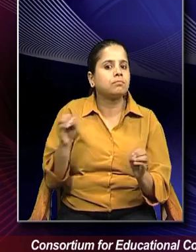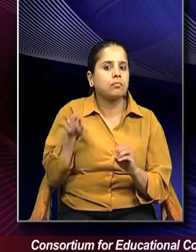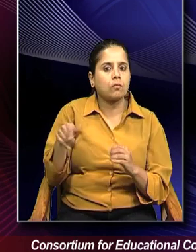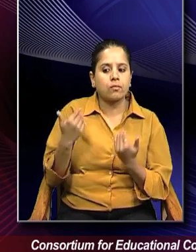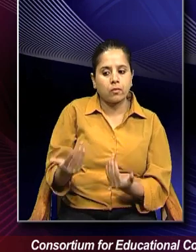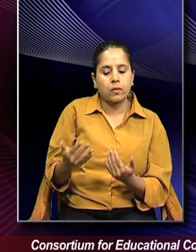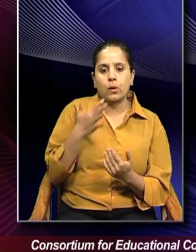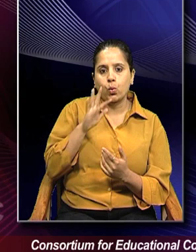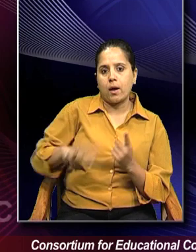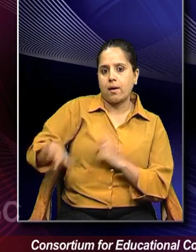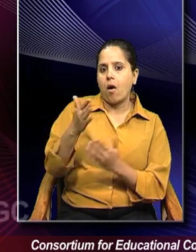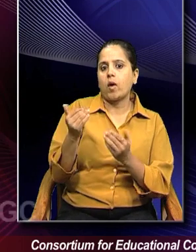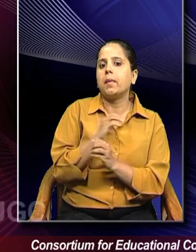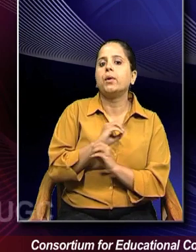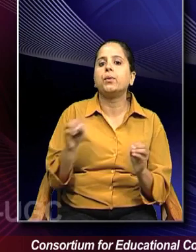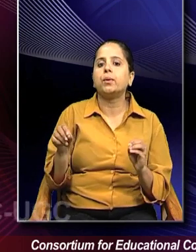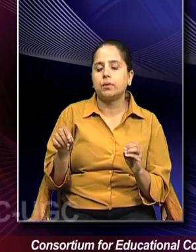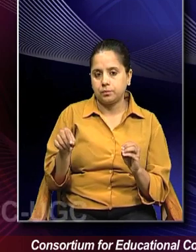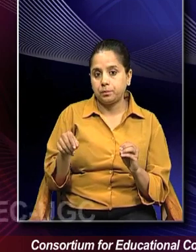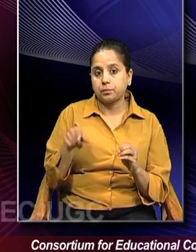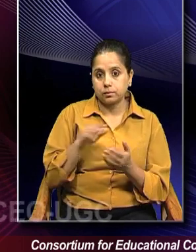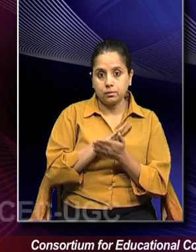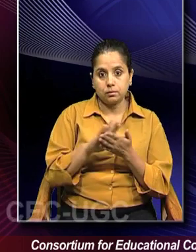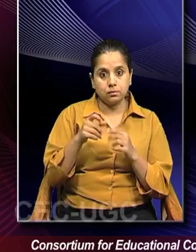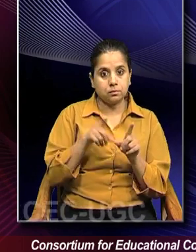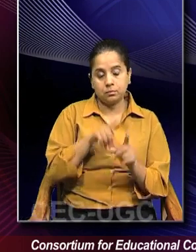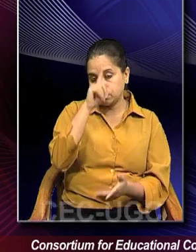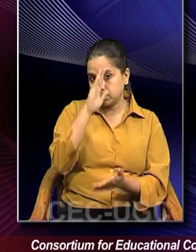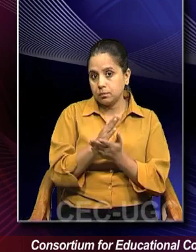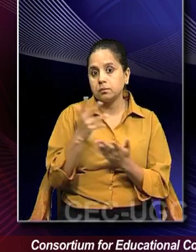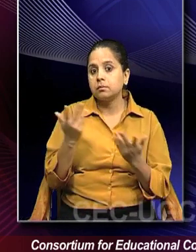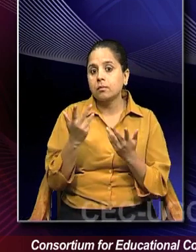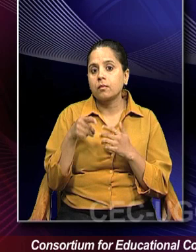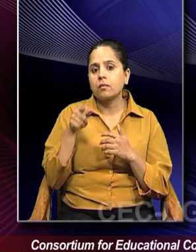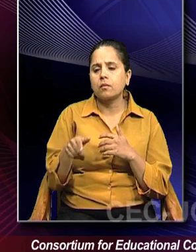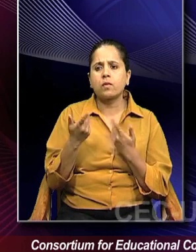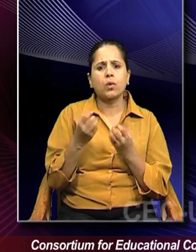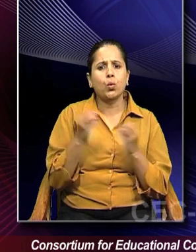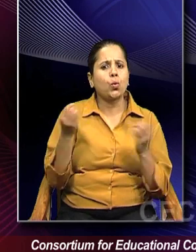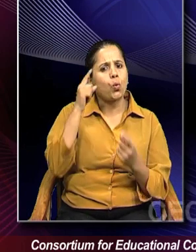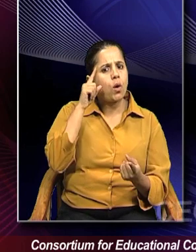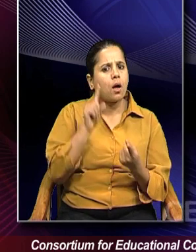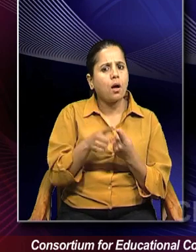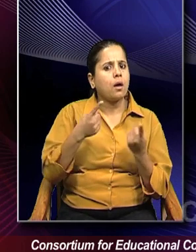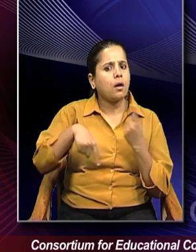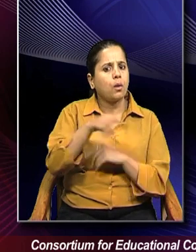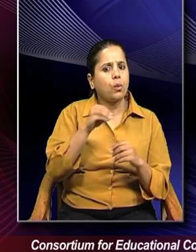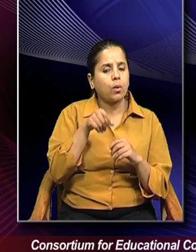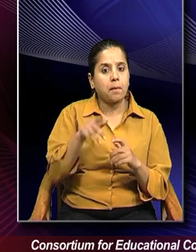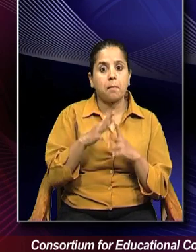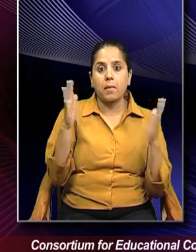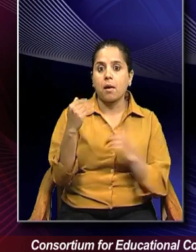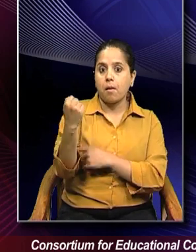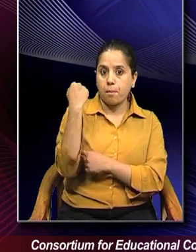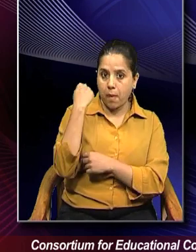exist in reality. Hedley Bull believes that there is no agreement between great